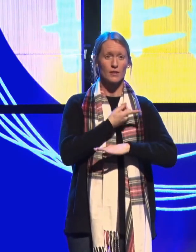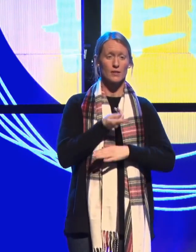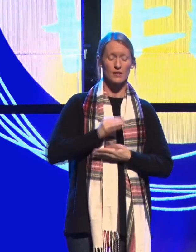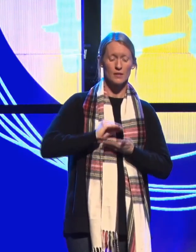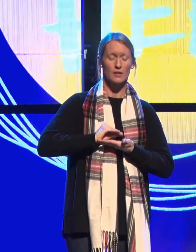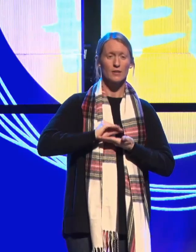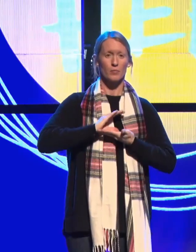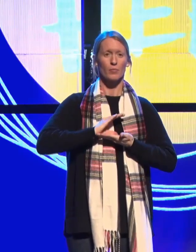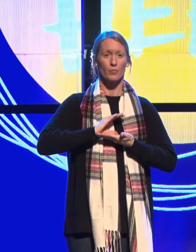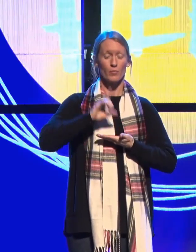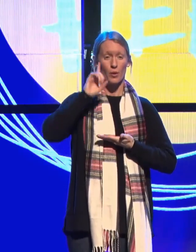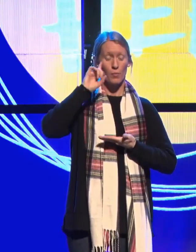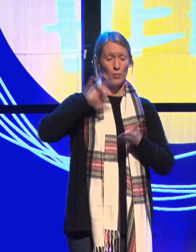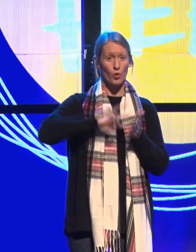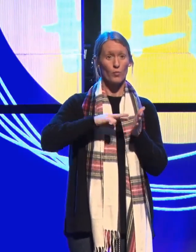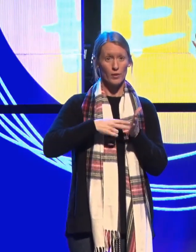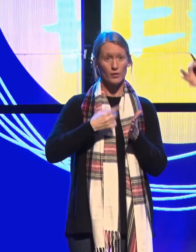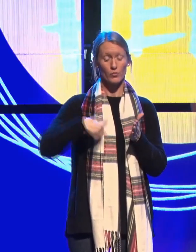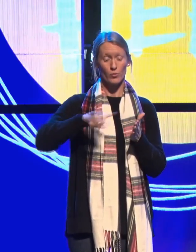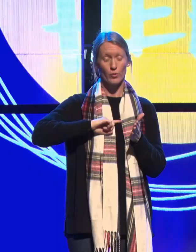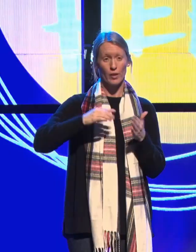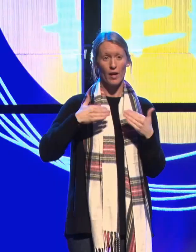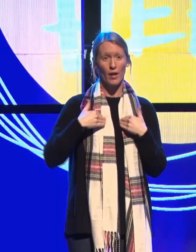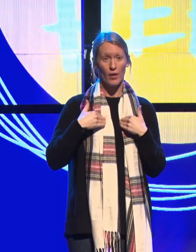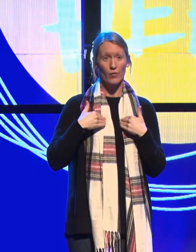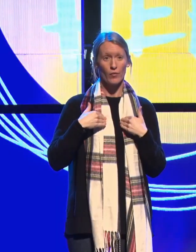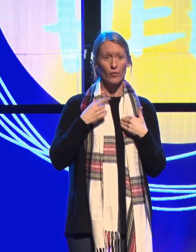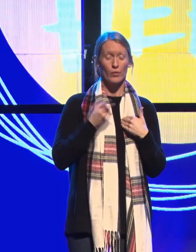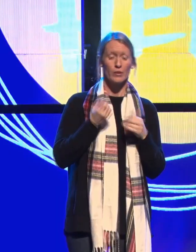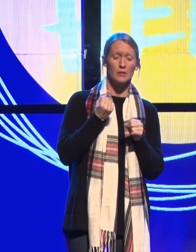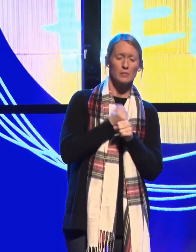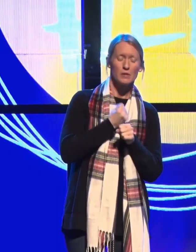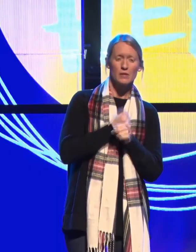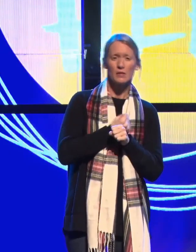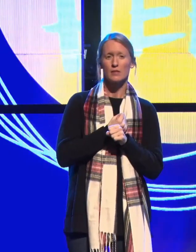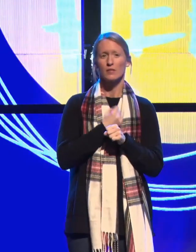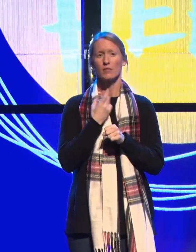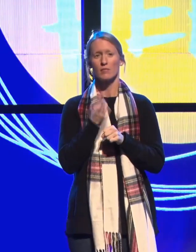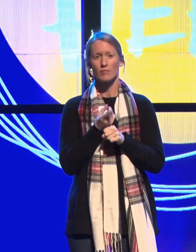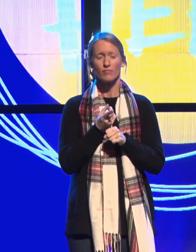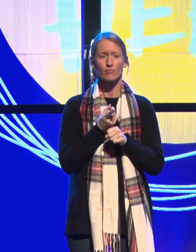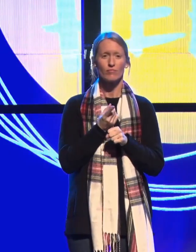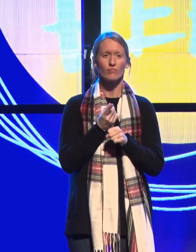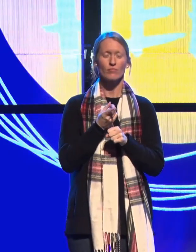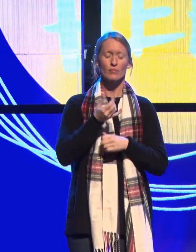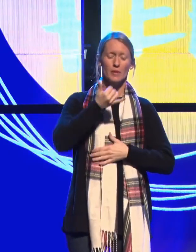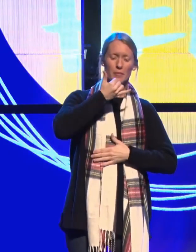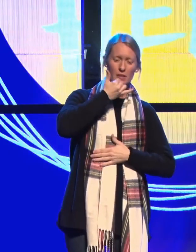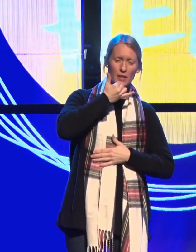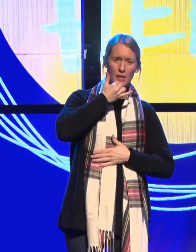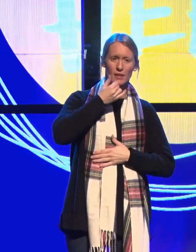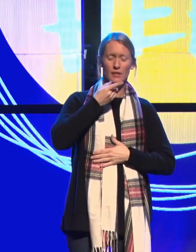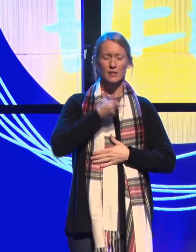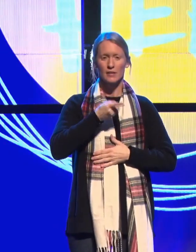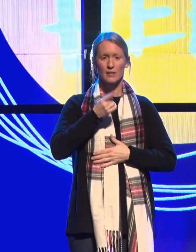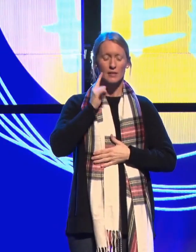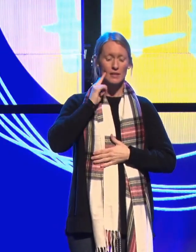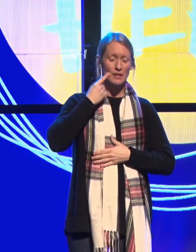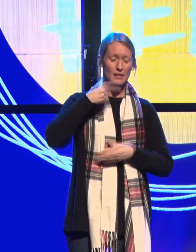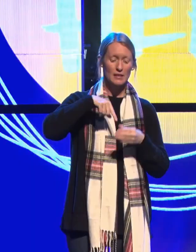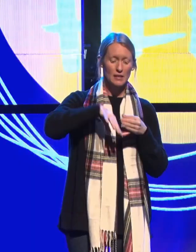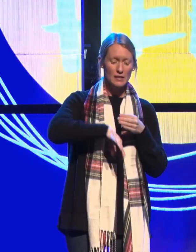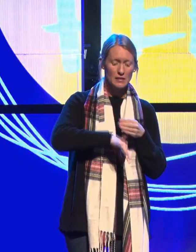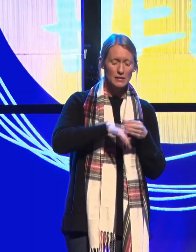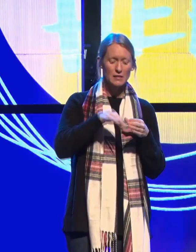self-esteem that we have. Because we know we beat ourselves up when we make the mistake. We know when we stick our hand in that bag of trolley and there's not one left and we're